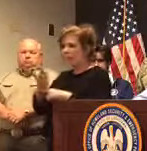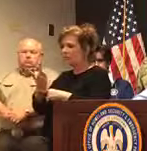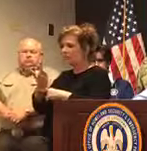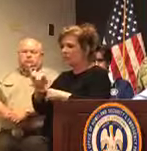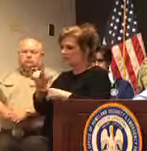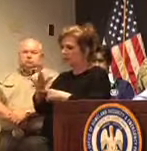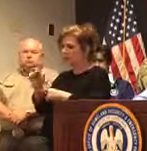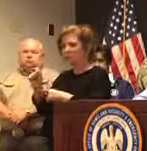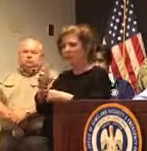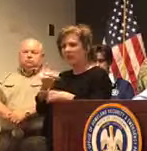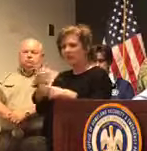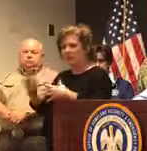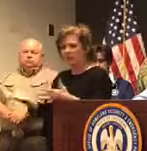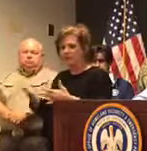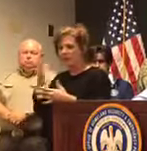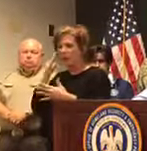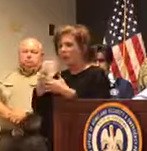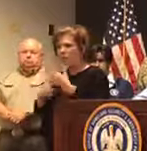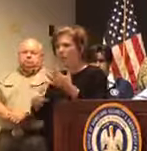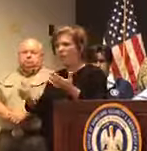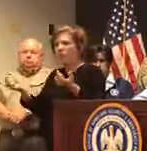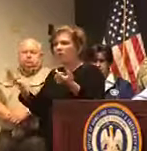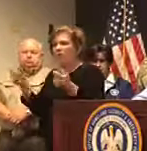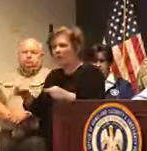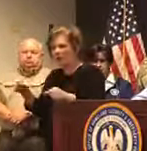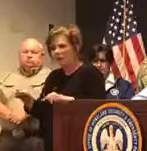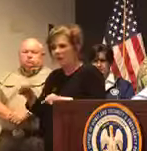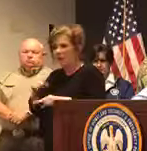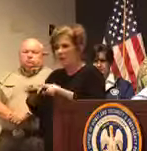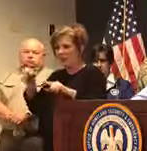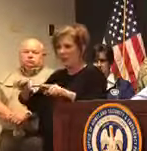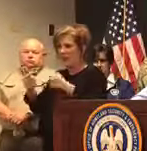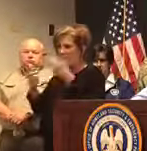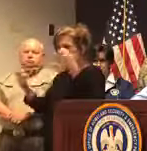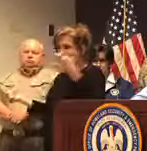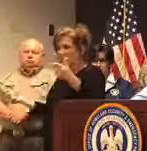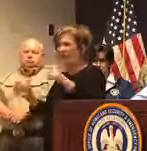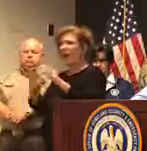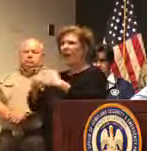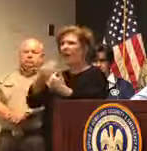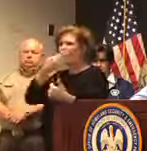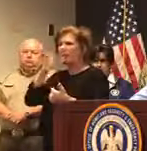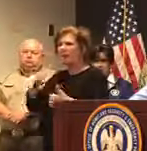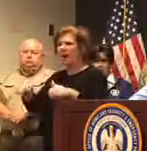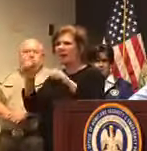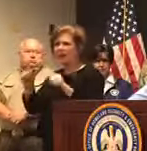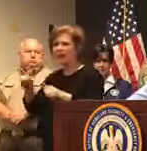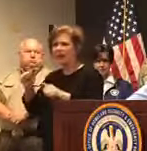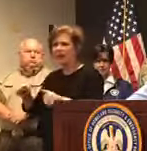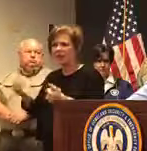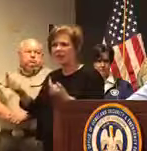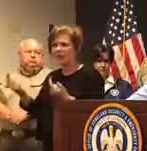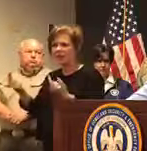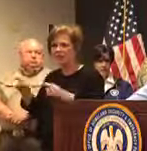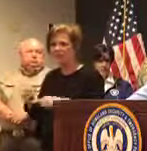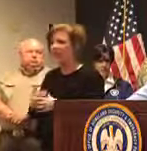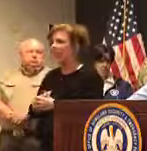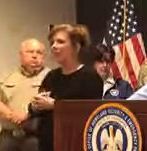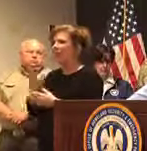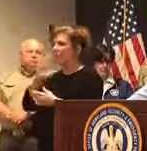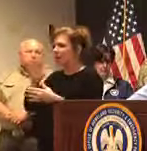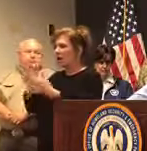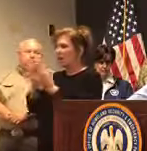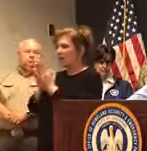was potential, and this is huge. How bad can it be? Yeah, I'm going to ask Chip Klein to come